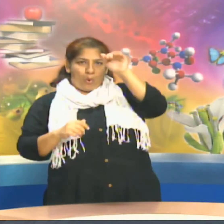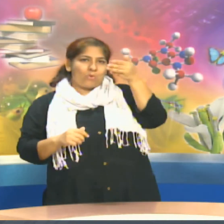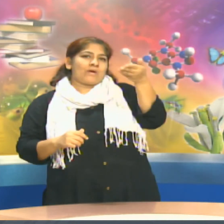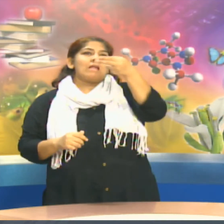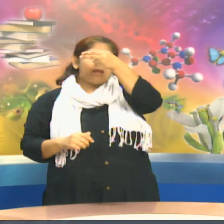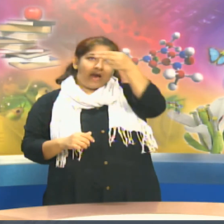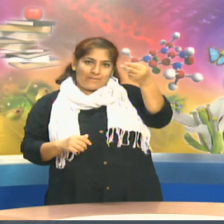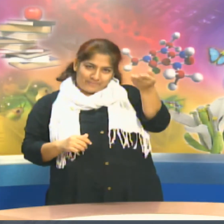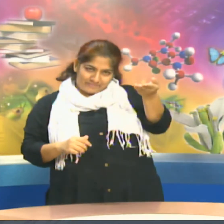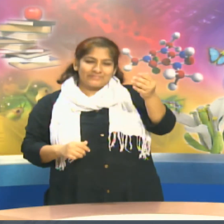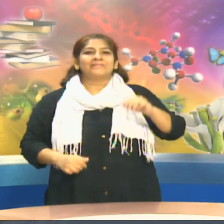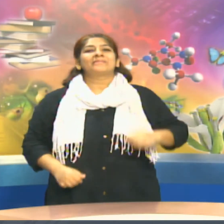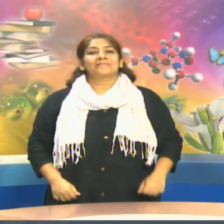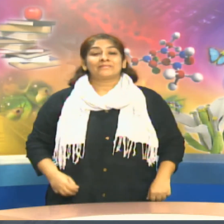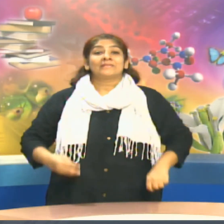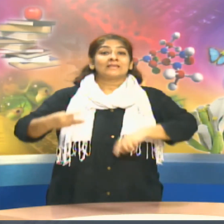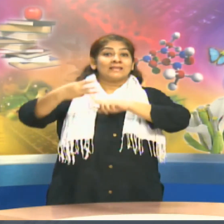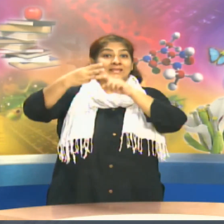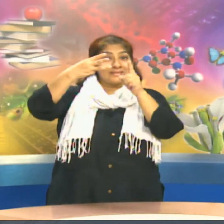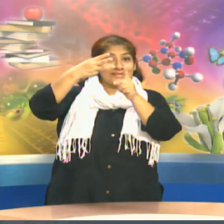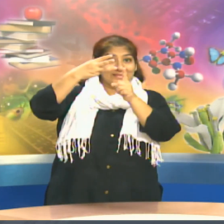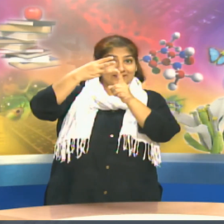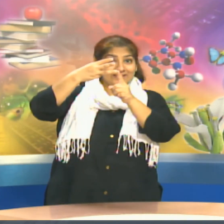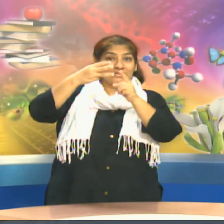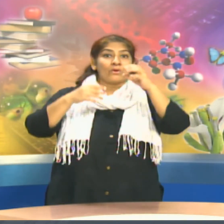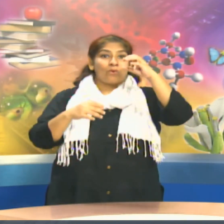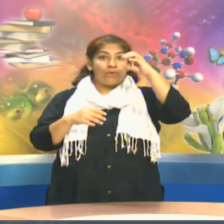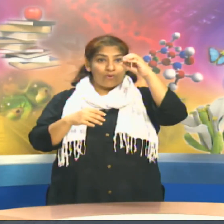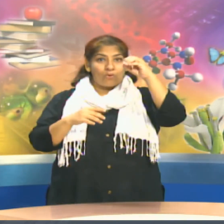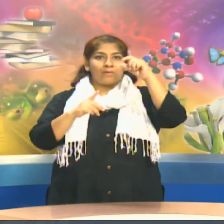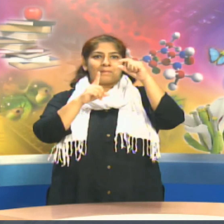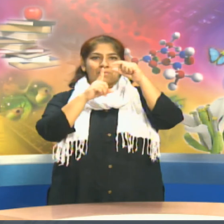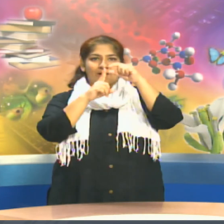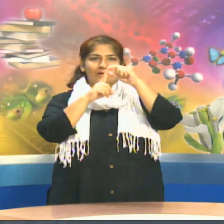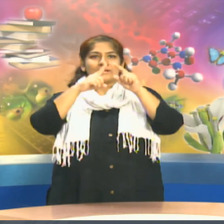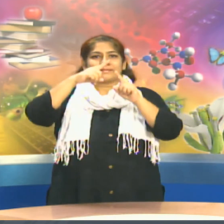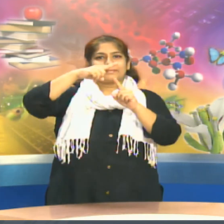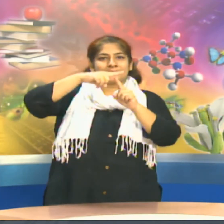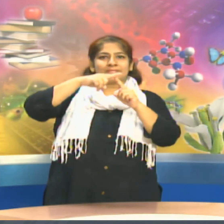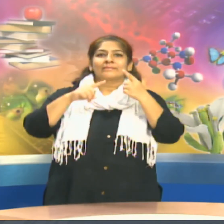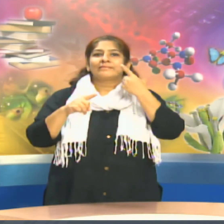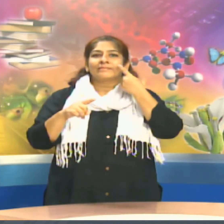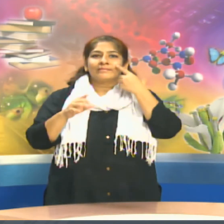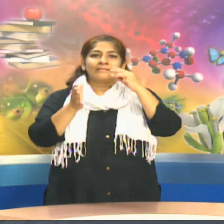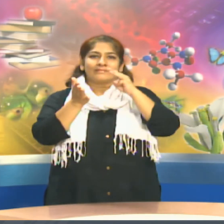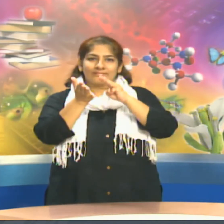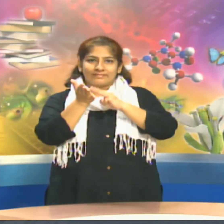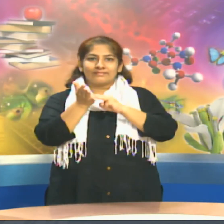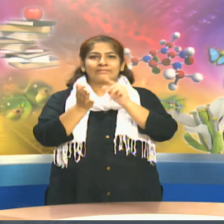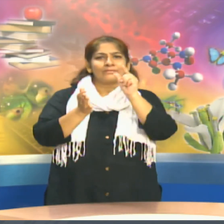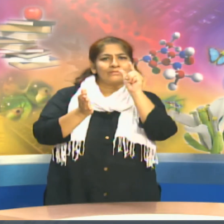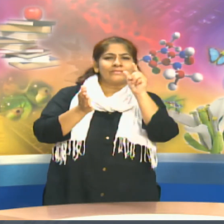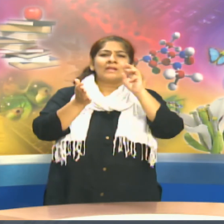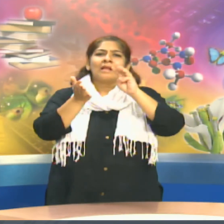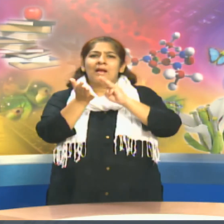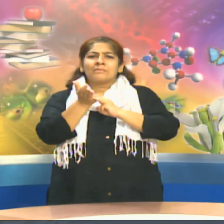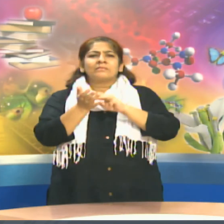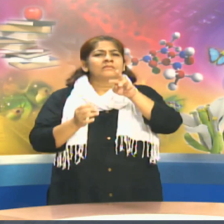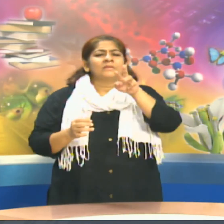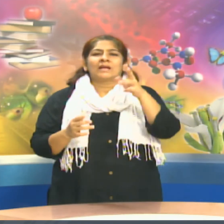work. So, there is department, we call that administration. Third word is